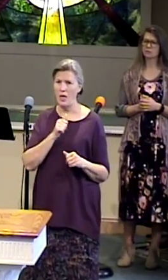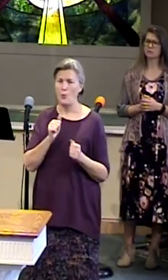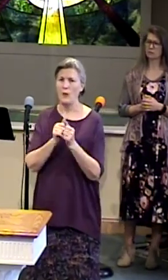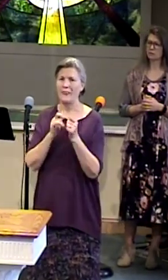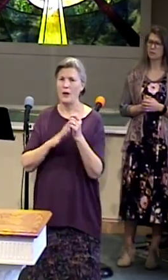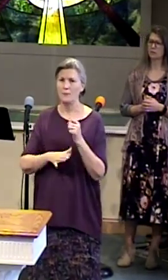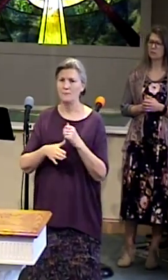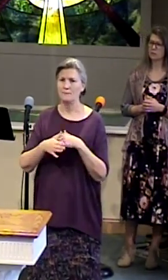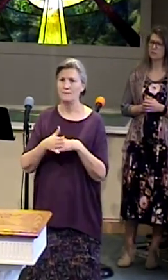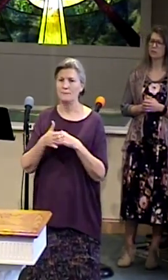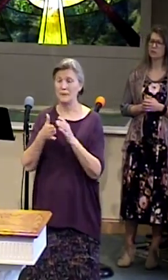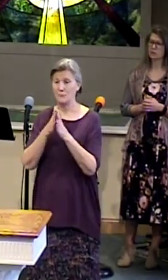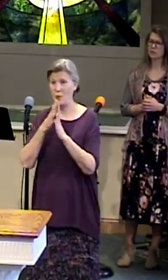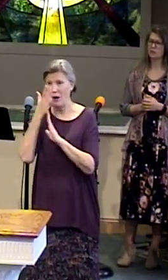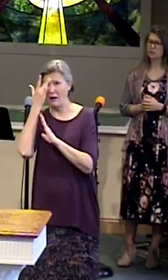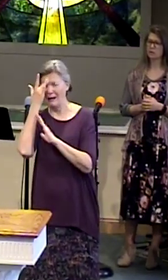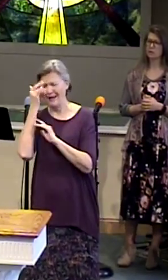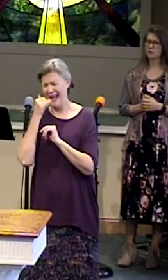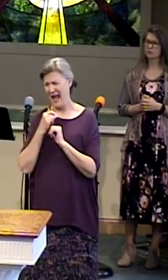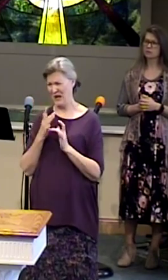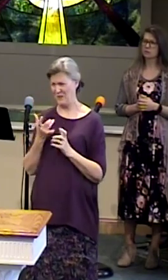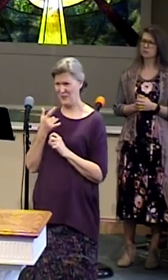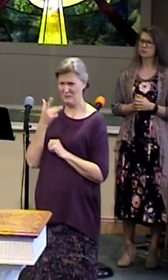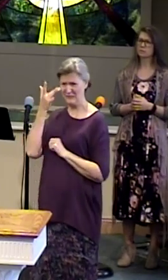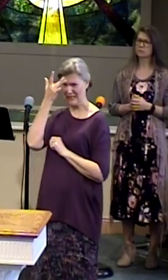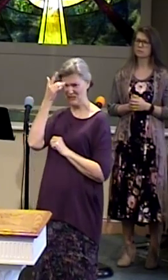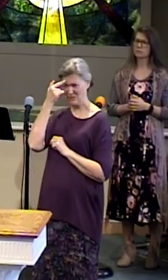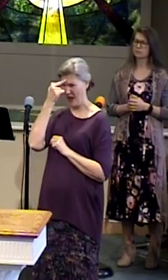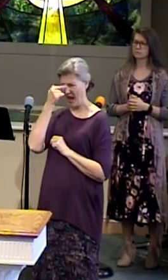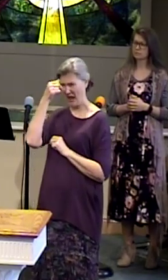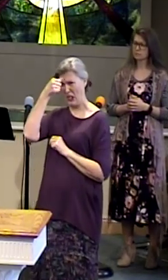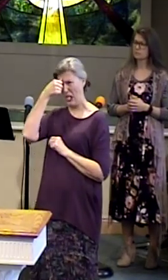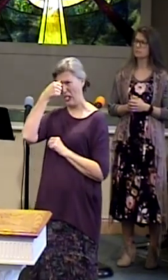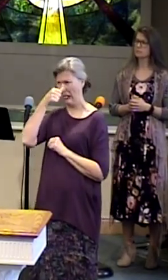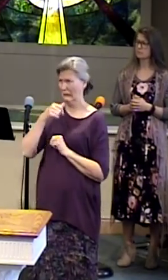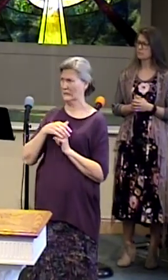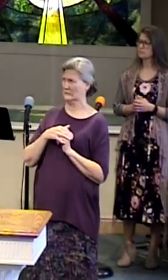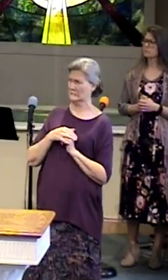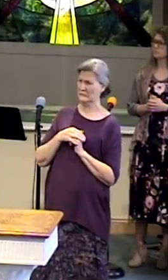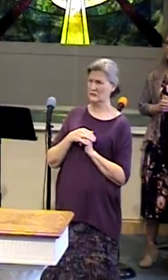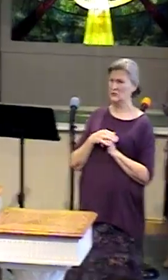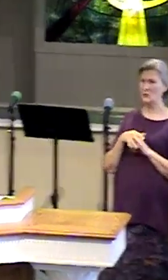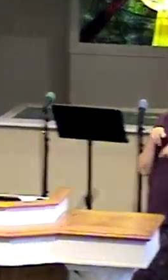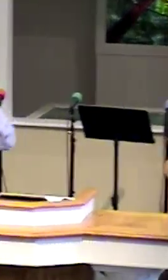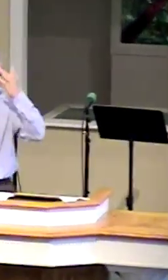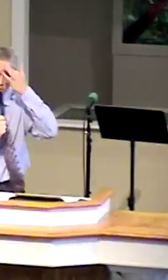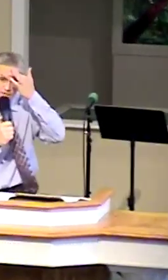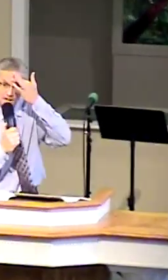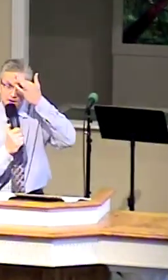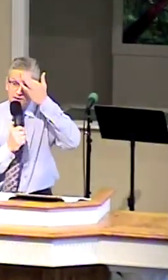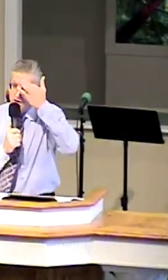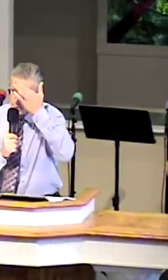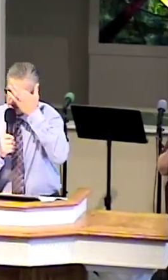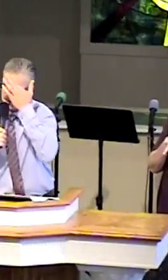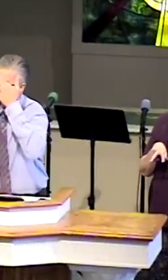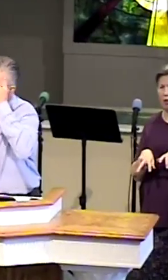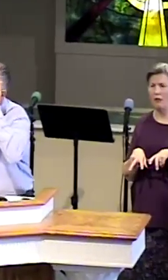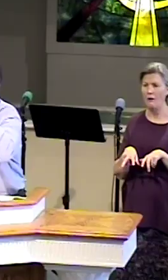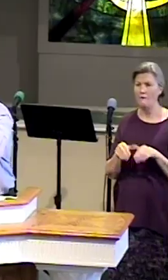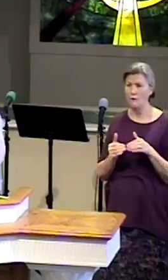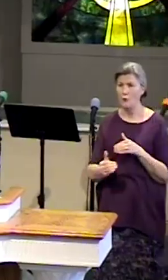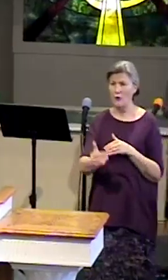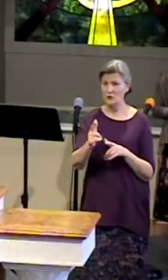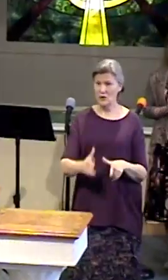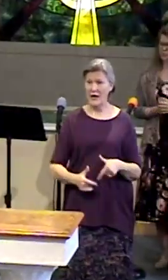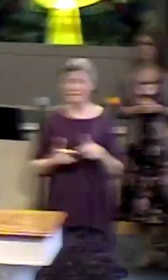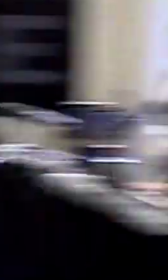getting prayed for. Well, I don't like them touching my forehead. Do you want to limp through the rest of your life, or do you want to put someone with a little oil